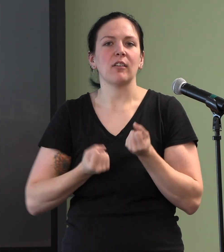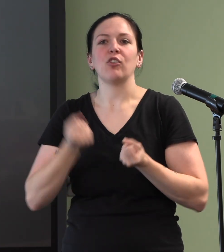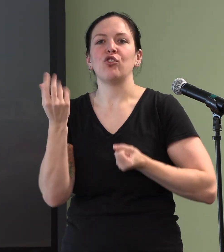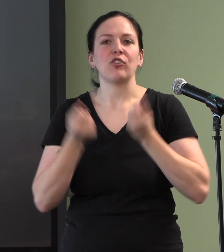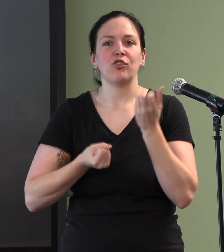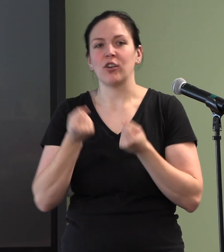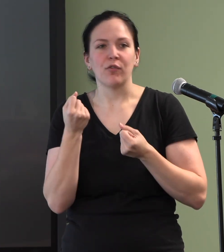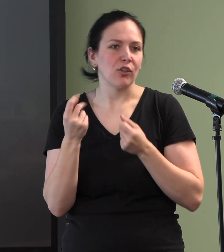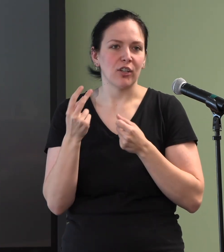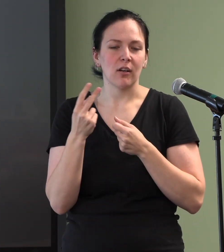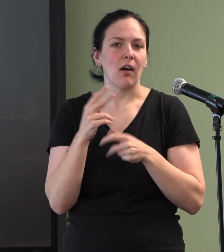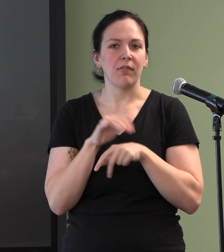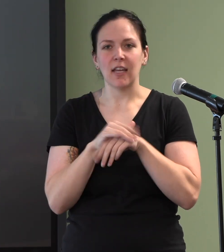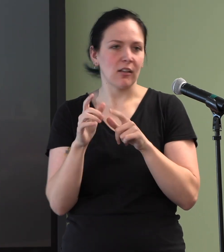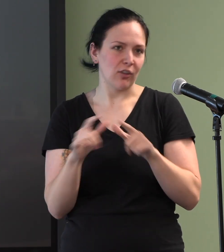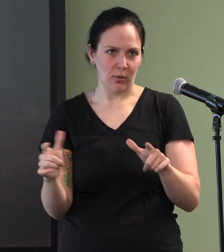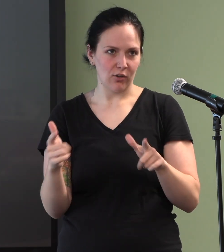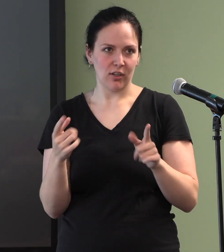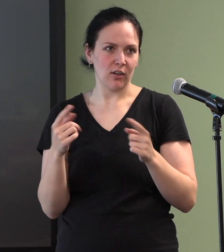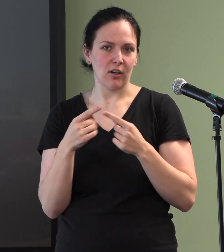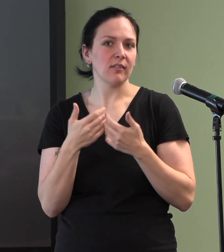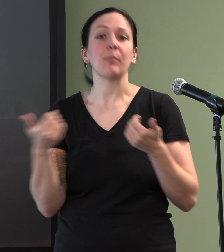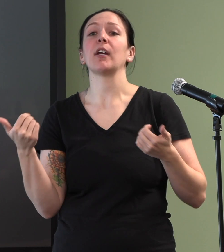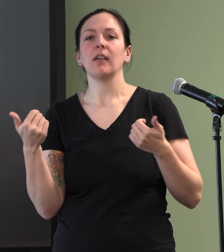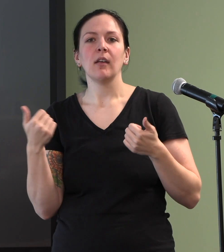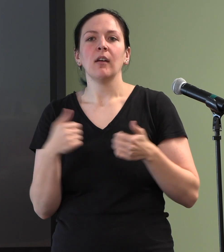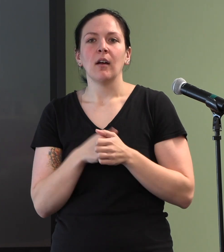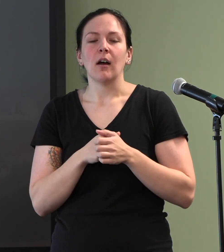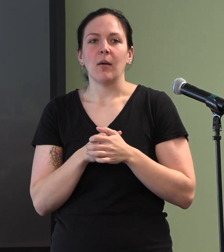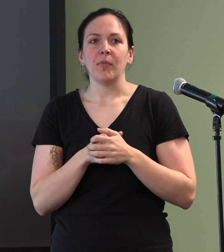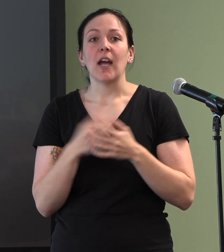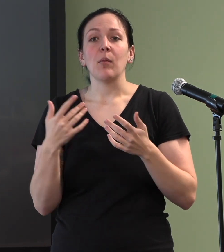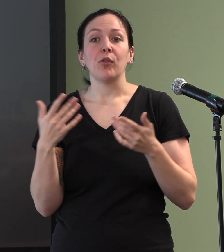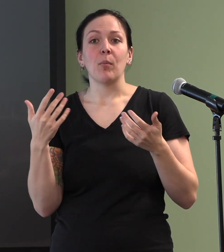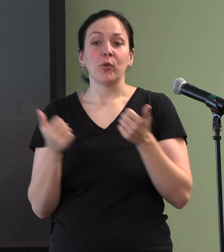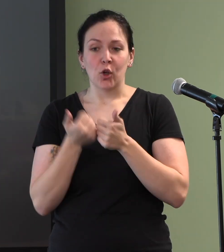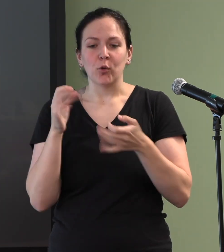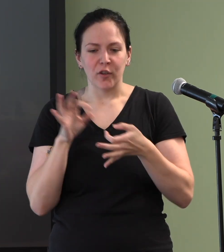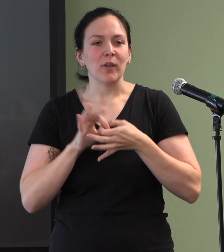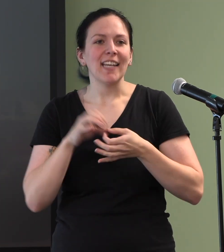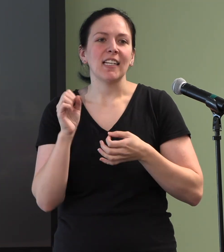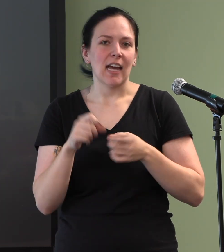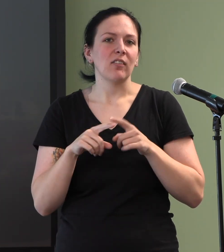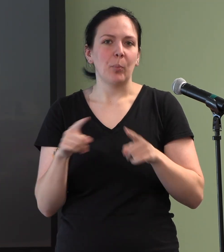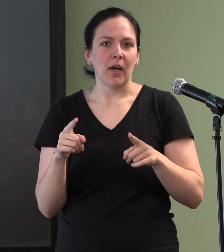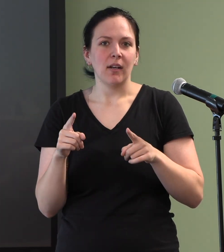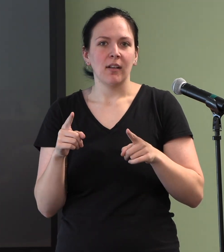a gestured version of the English language. They're separate. They are the most closely related, yes, but